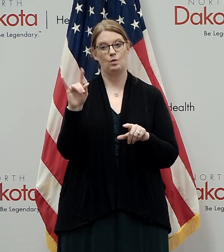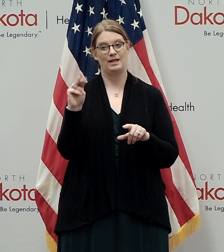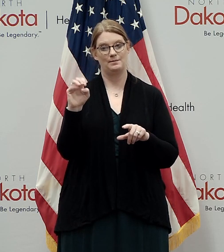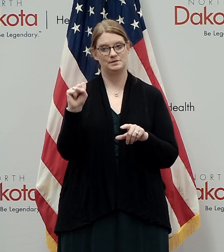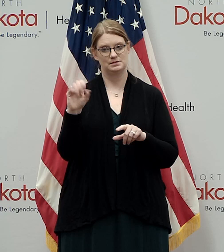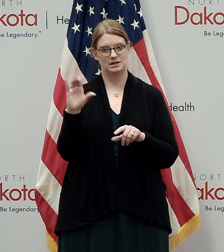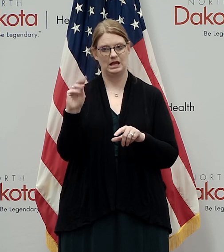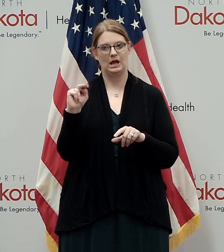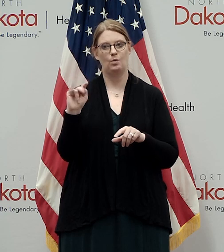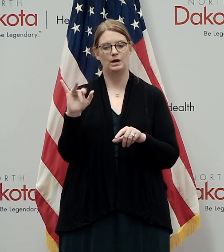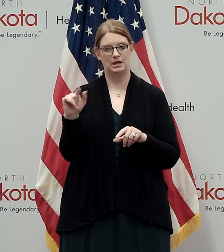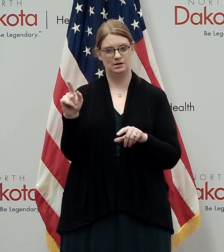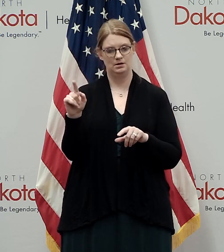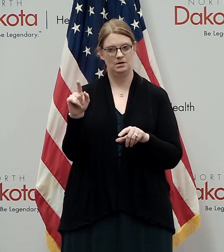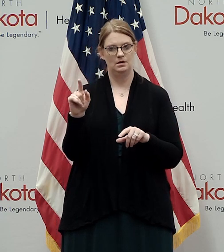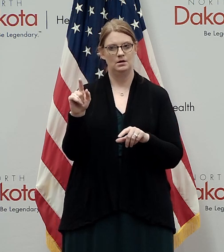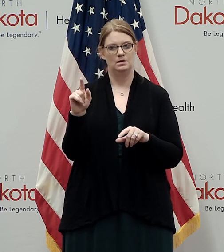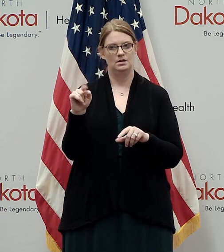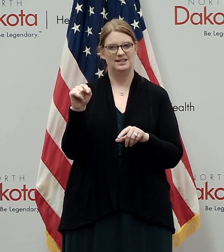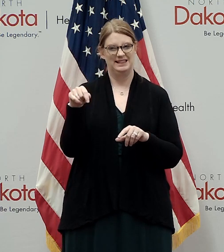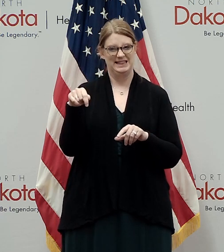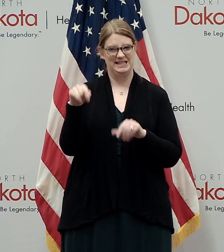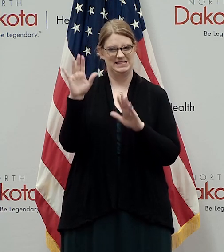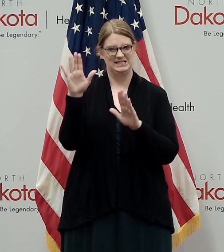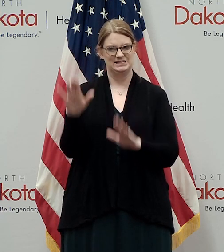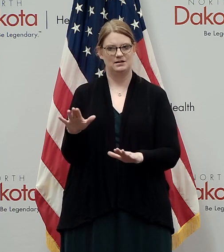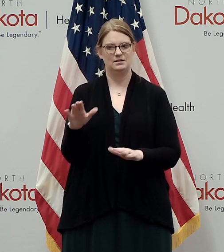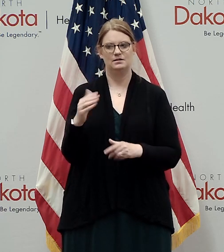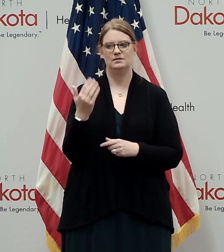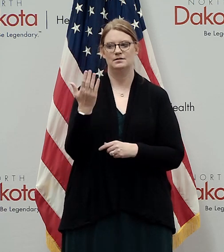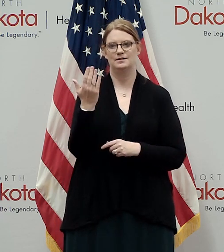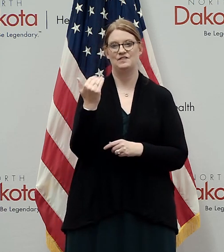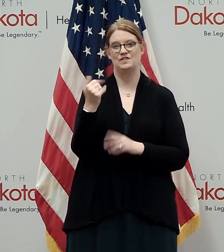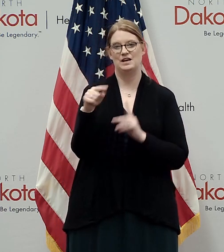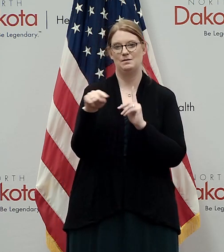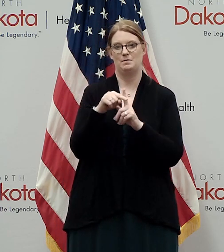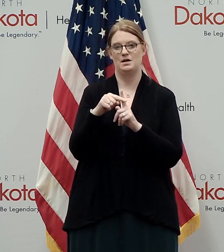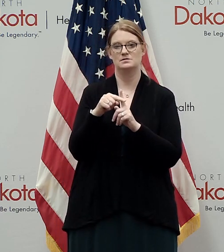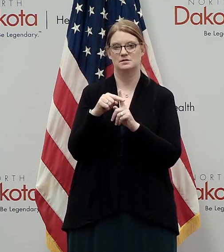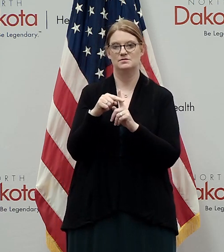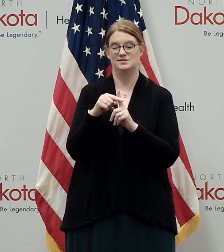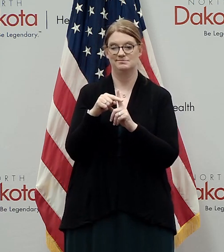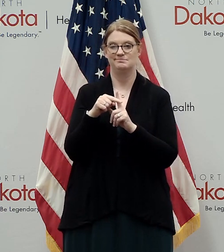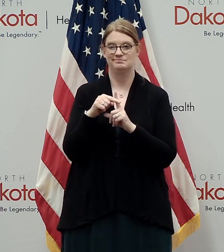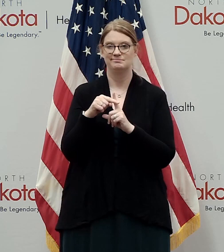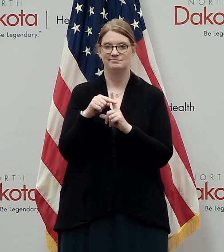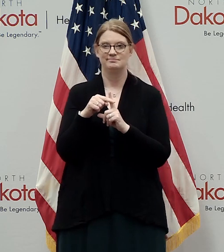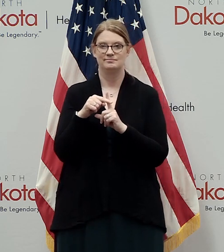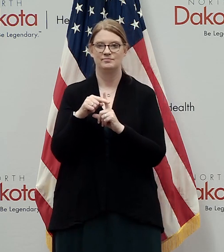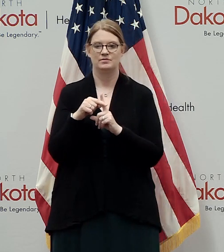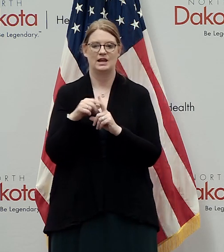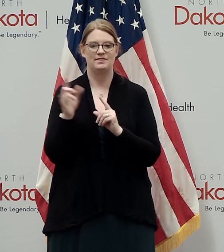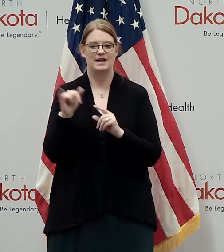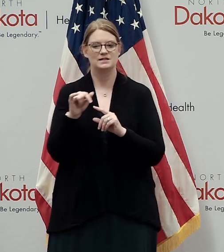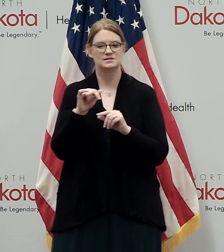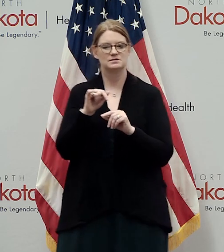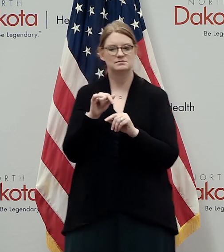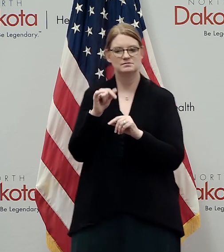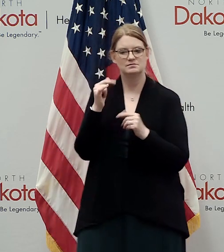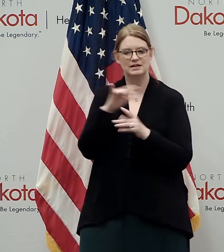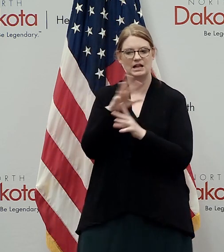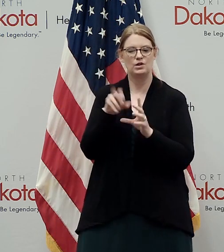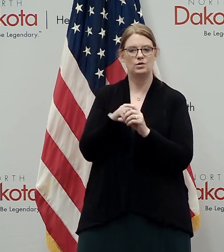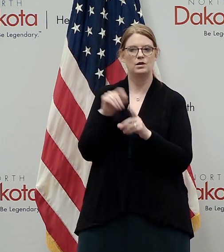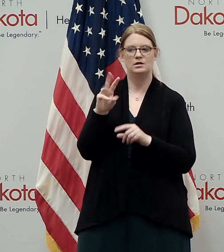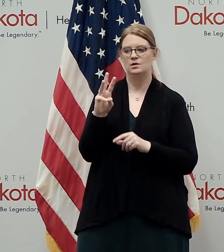Williams County on Sunday, 15 positives came out of that group. That's reported in today's thing. I think you'll see that